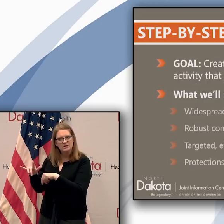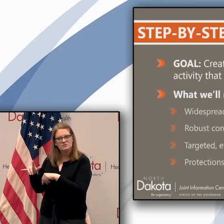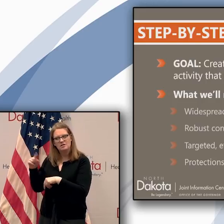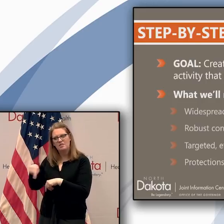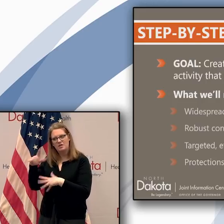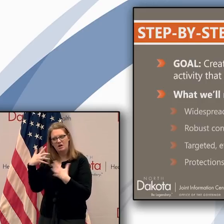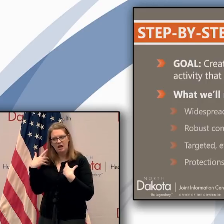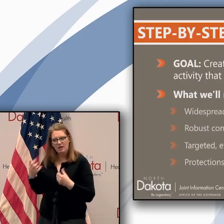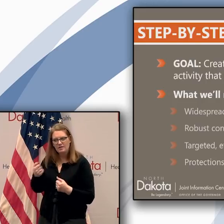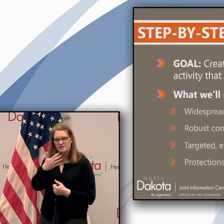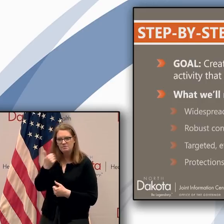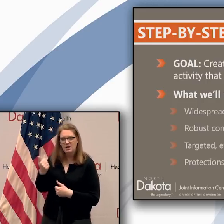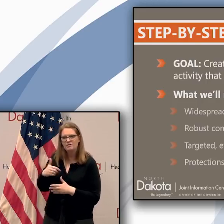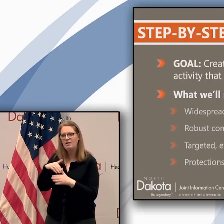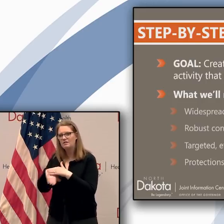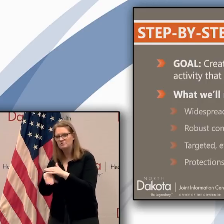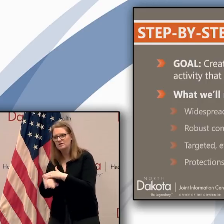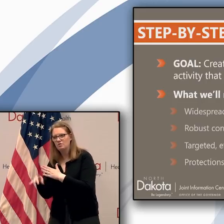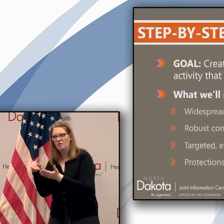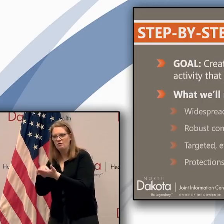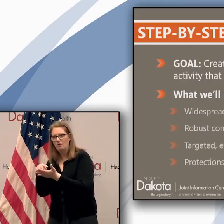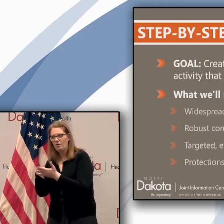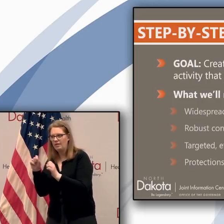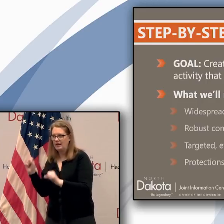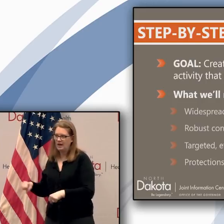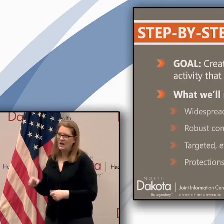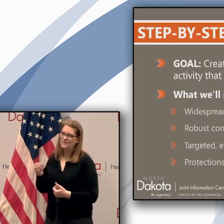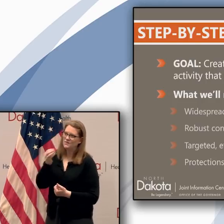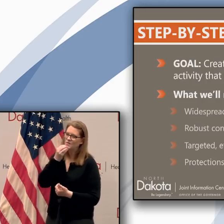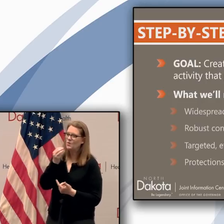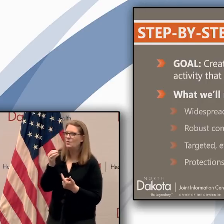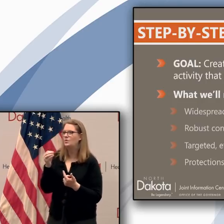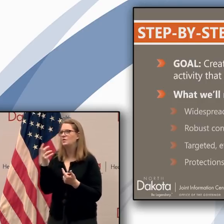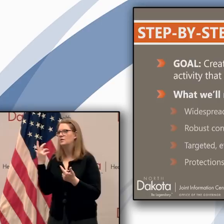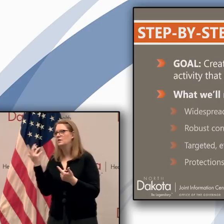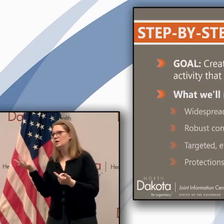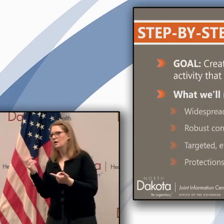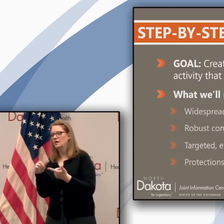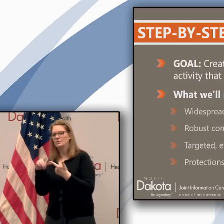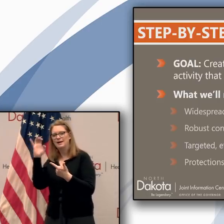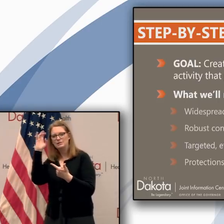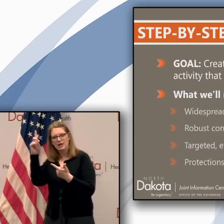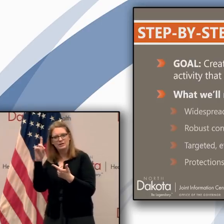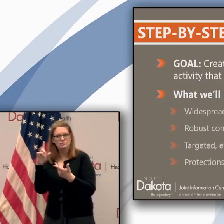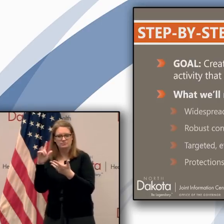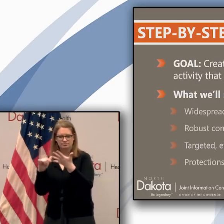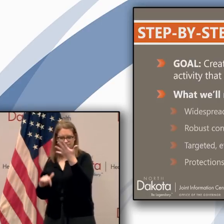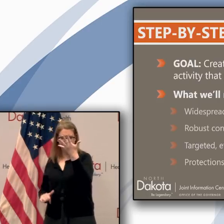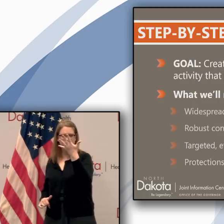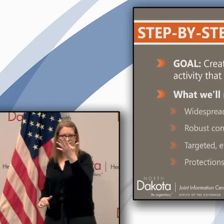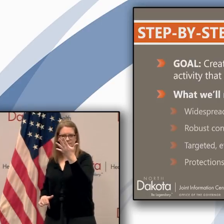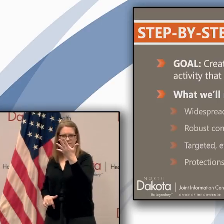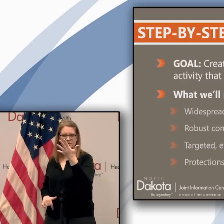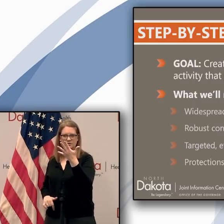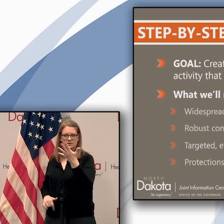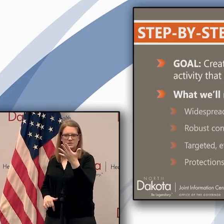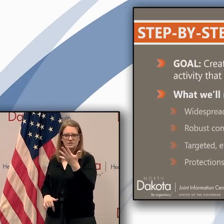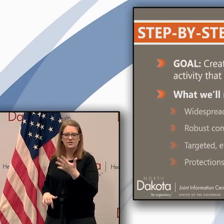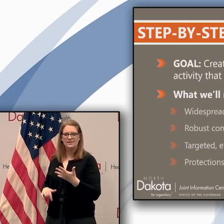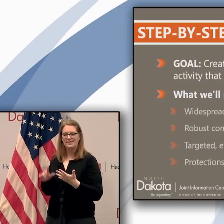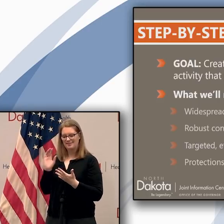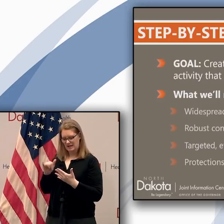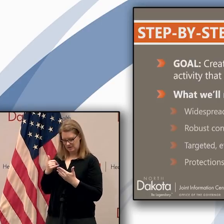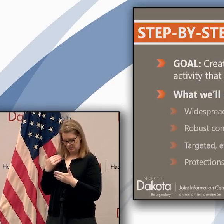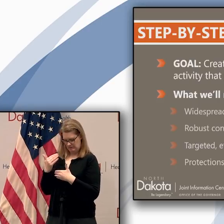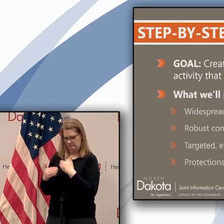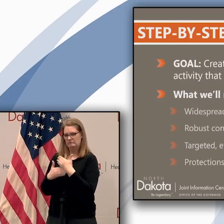They've got access to be able to afford the things they need, whether it's food, whether it's nutrition, whether it's education, it's all of those things, and that's how we move ahead